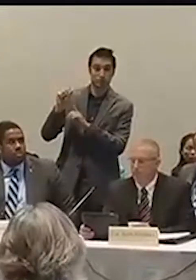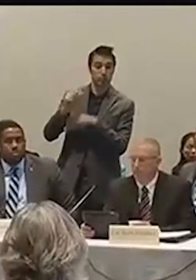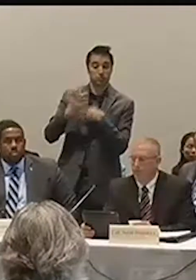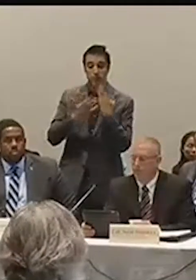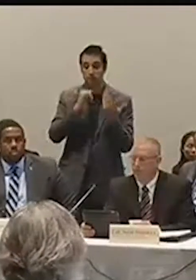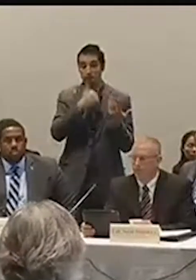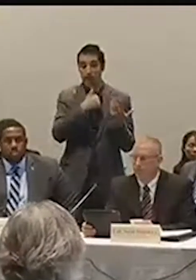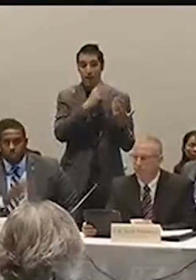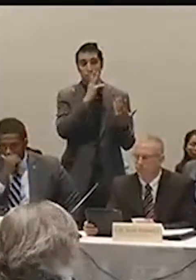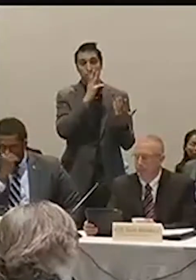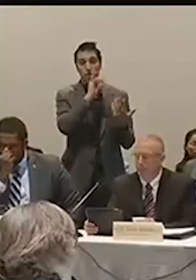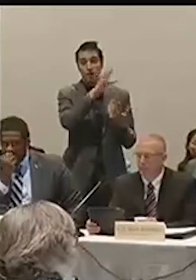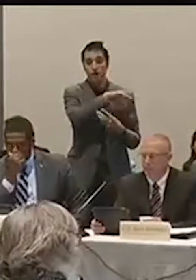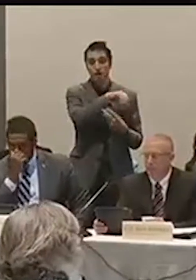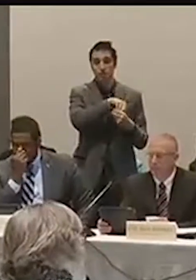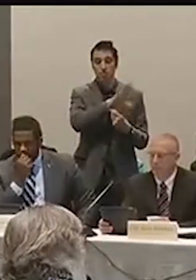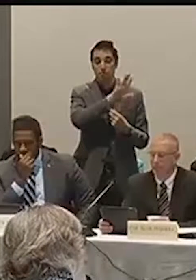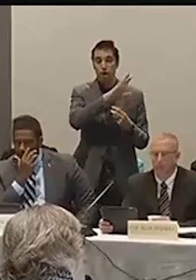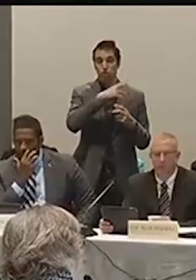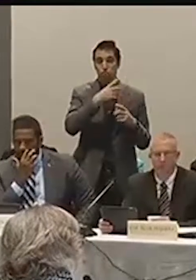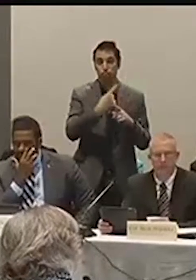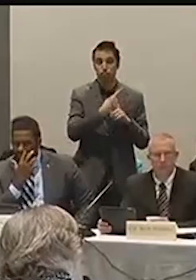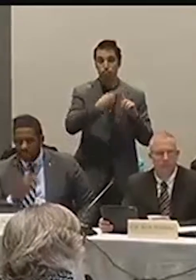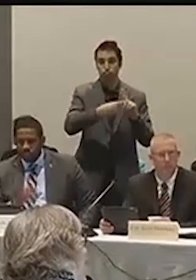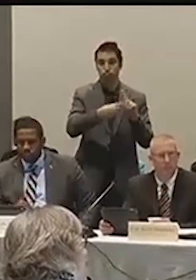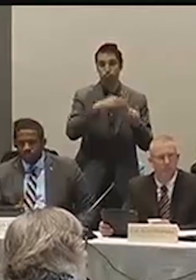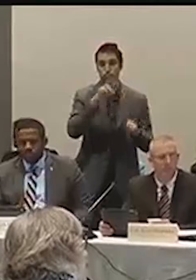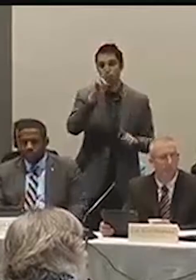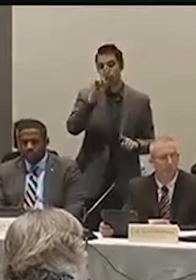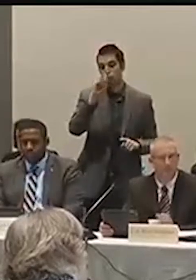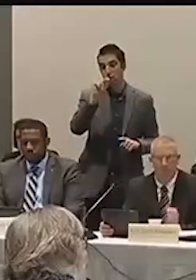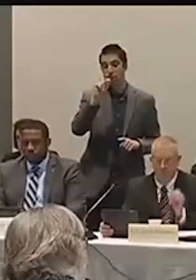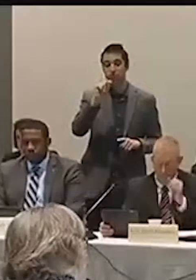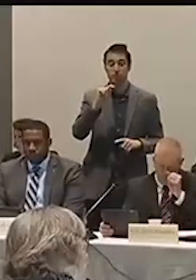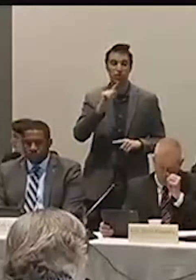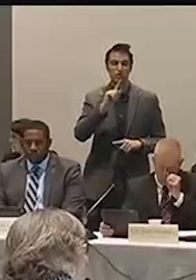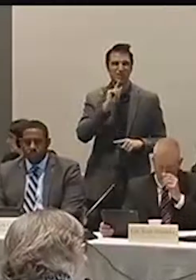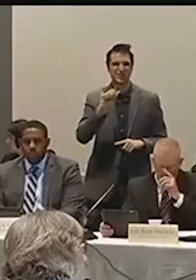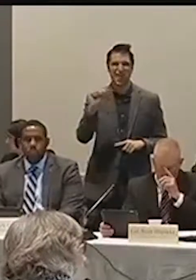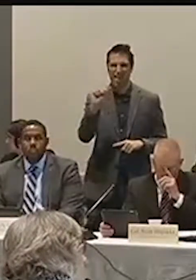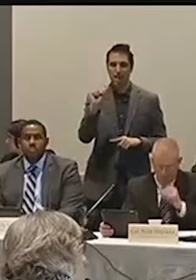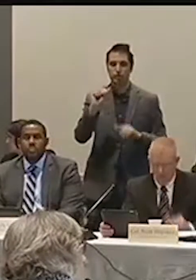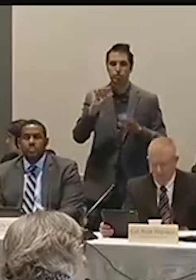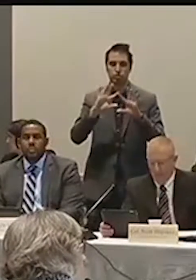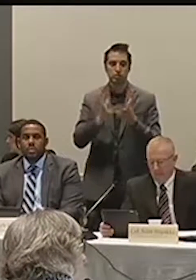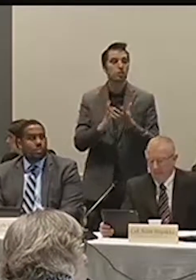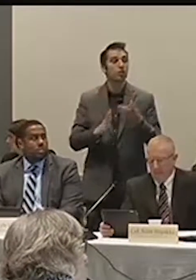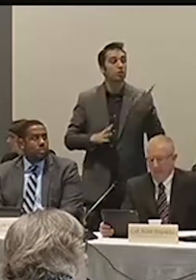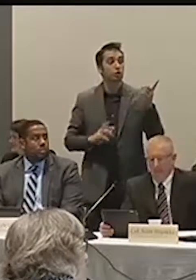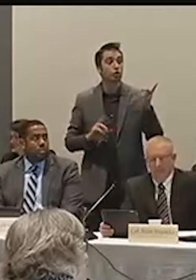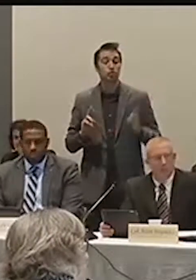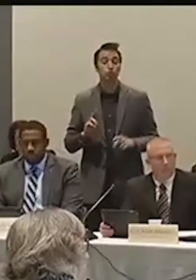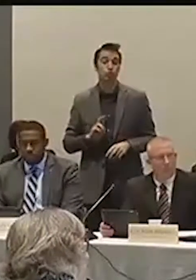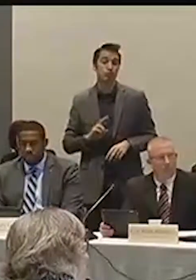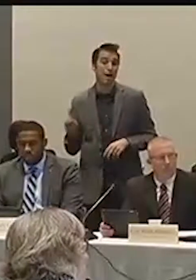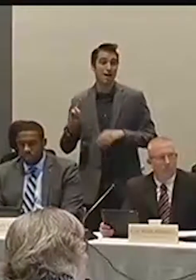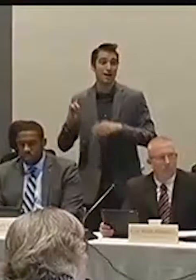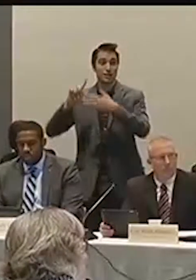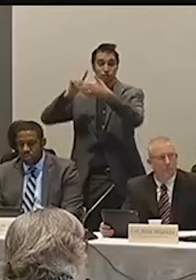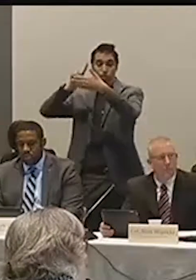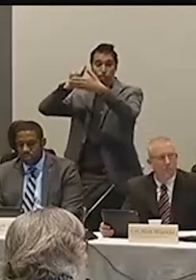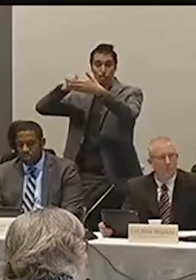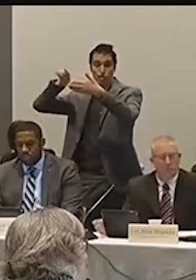water bill if it's embedded in their rent. So these are just very, very aggregate numbers. The chart on the right is an interesting one. This is something I've been following,